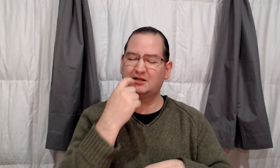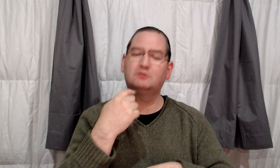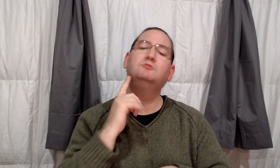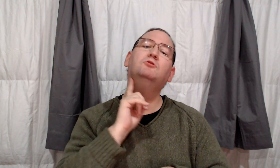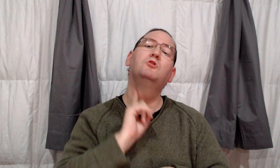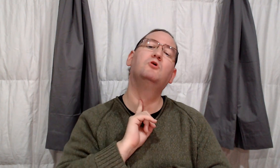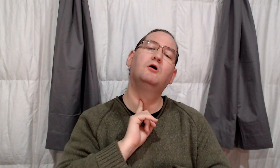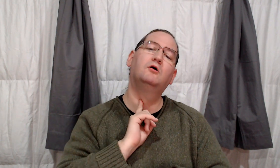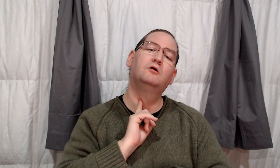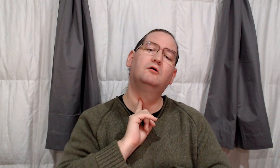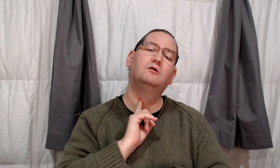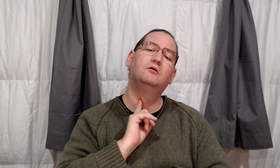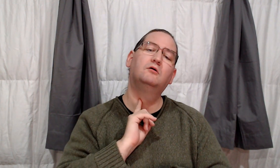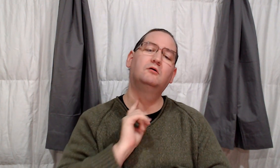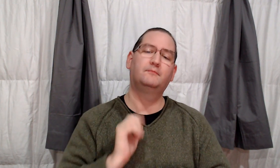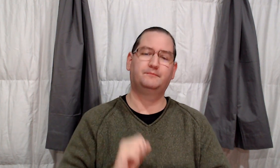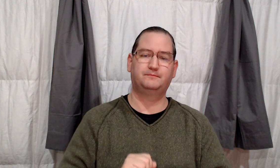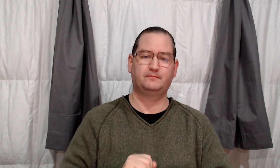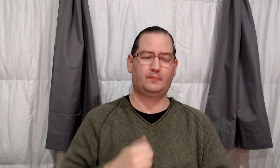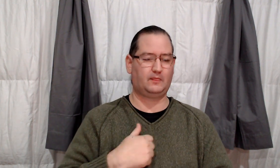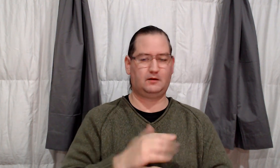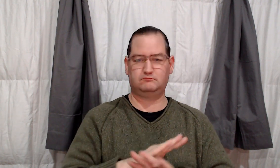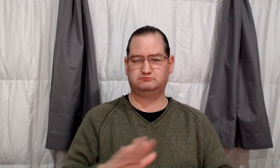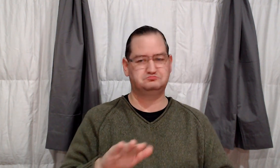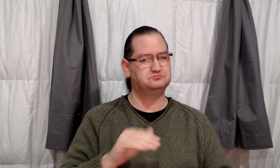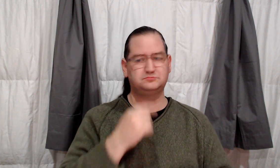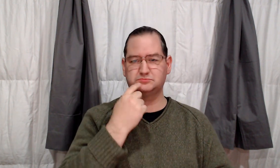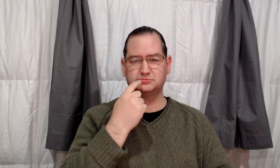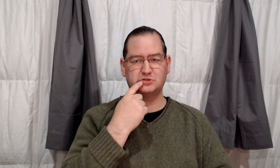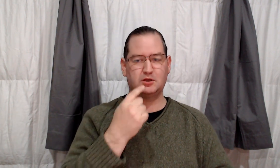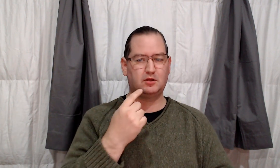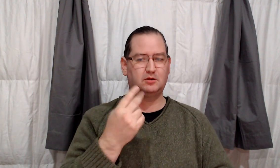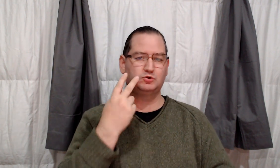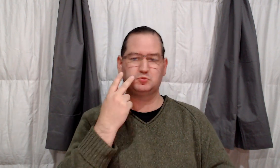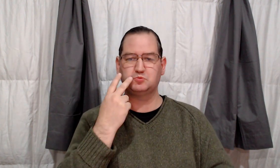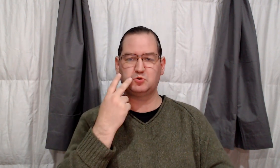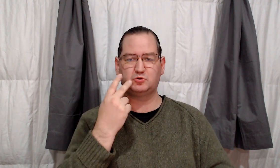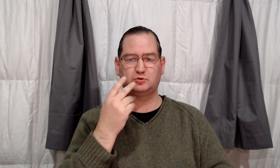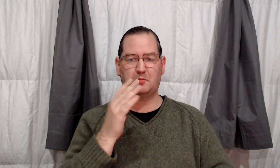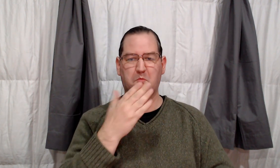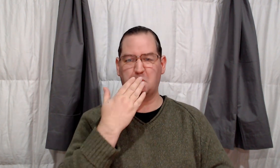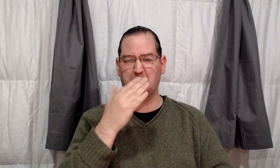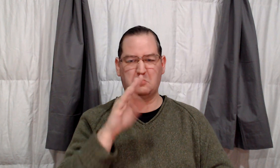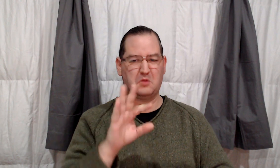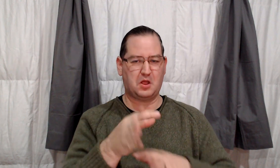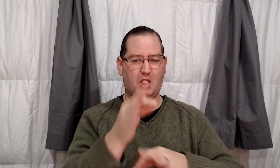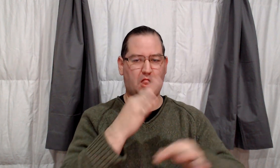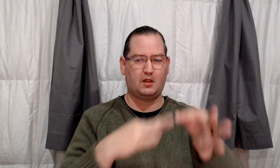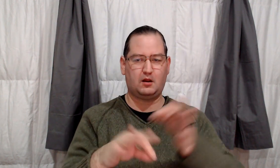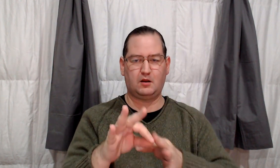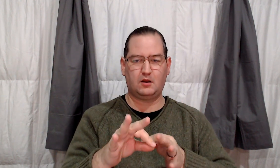And I didn't say that smoking is a poor substitute for being there for the people you love, people that love